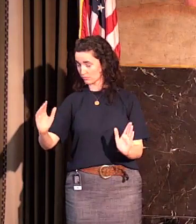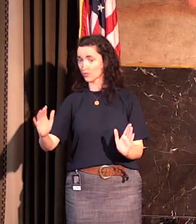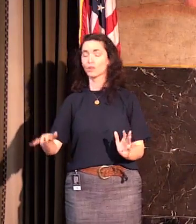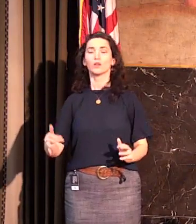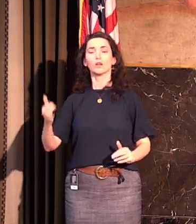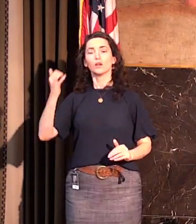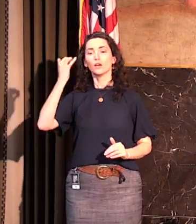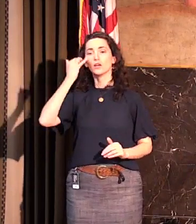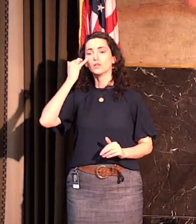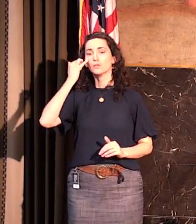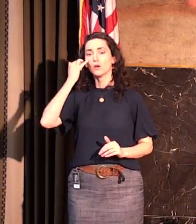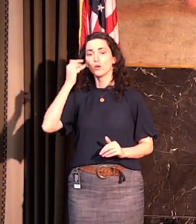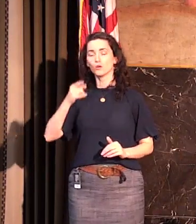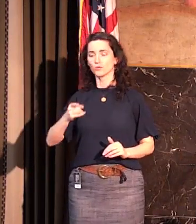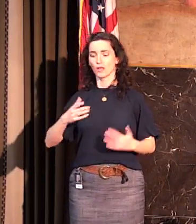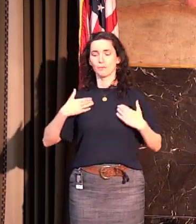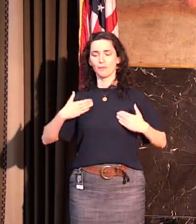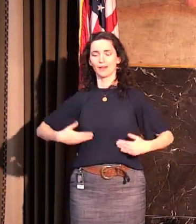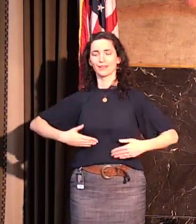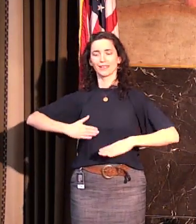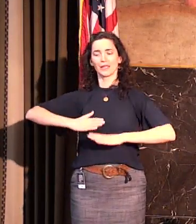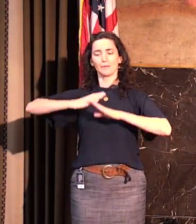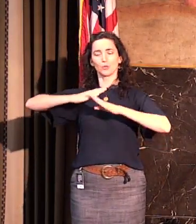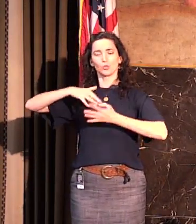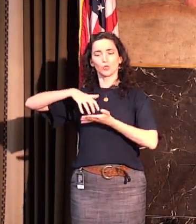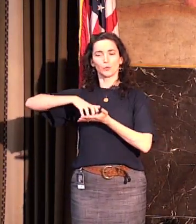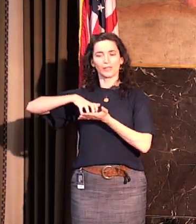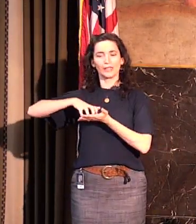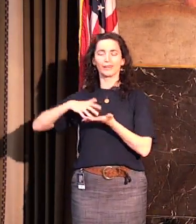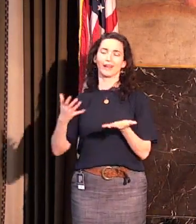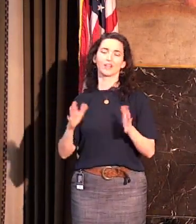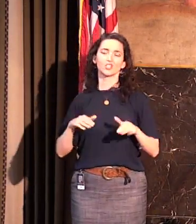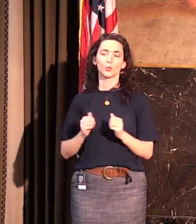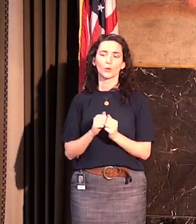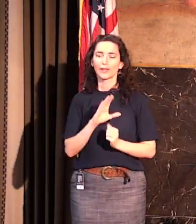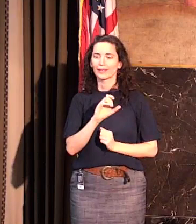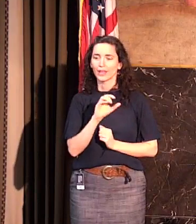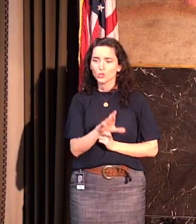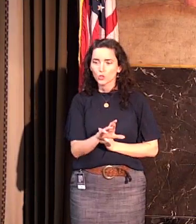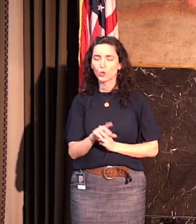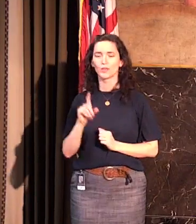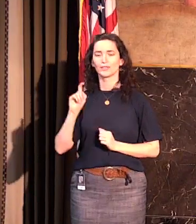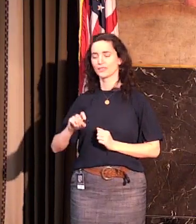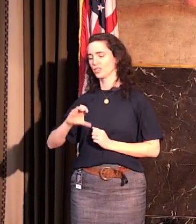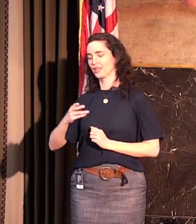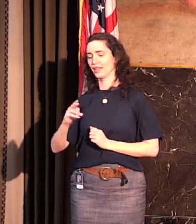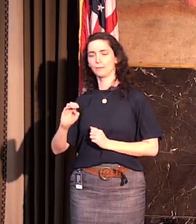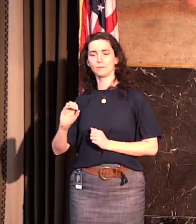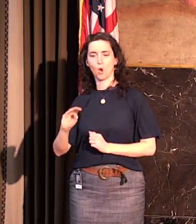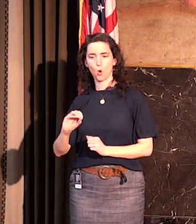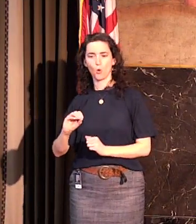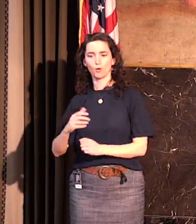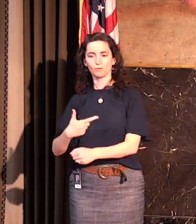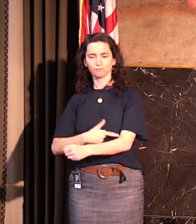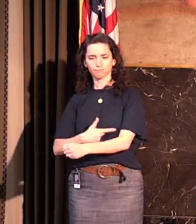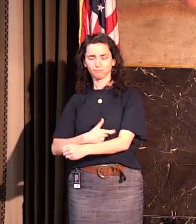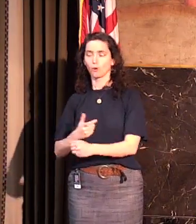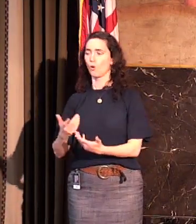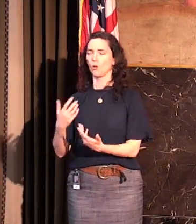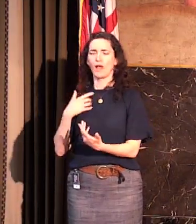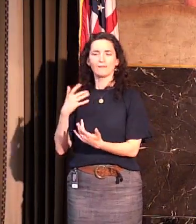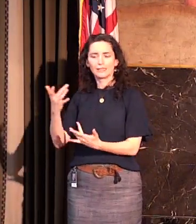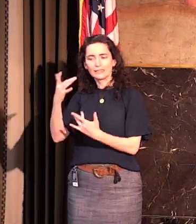or severely immunosuppressed. These are kids who unfortunately have cancer or on chemotherapy or have other relatively rare